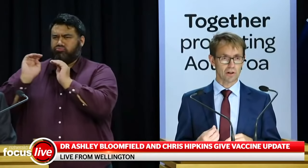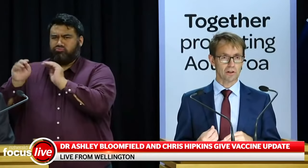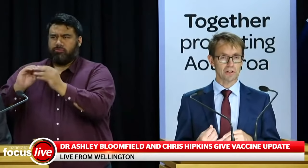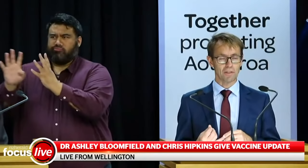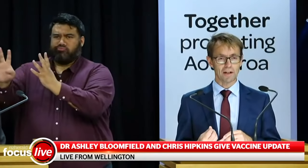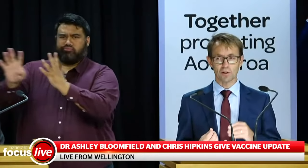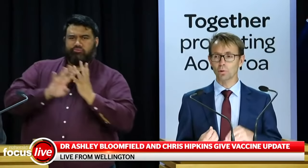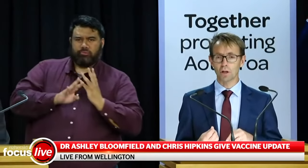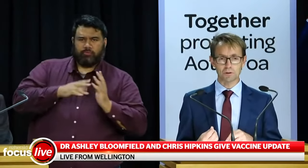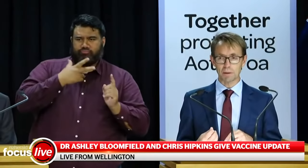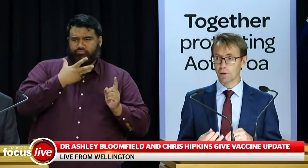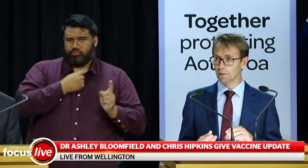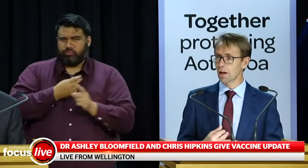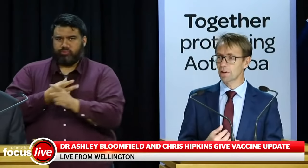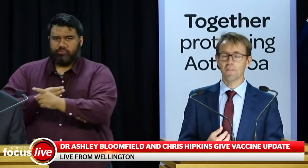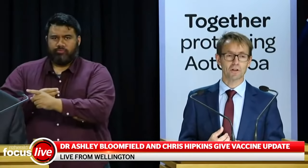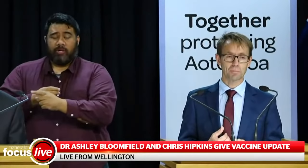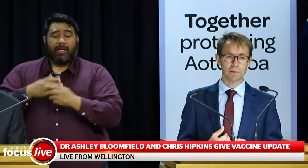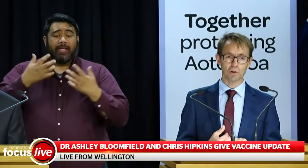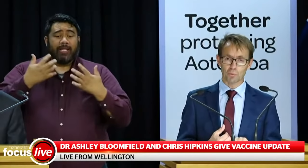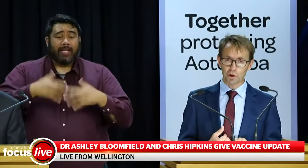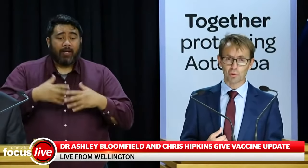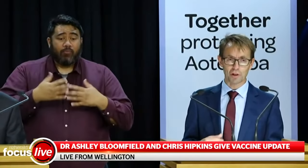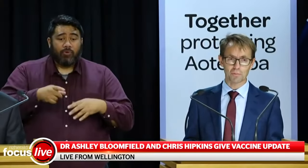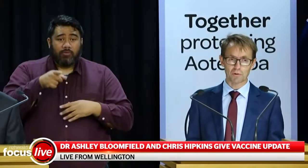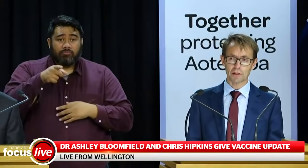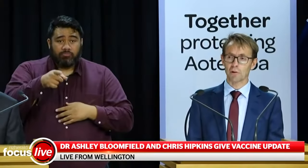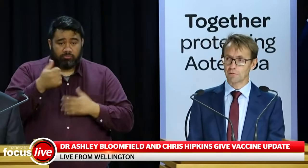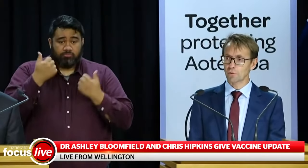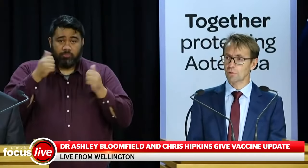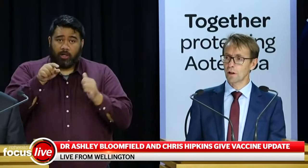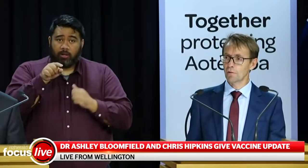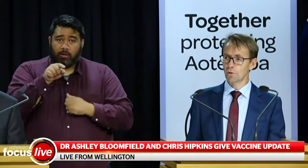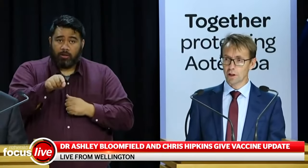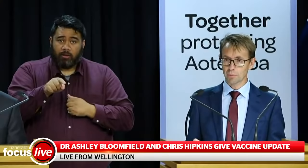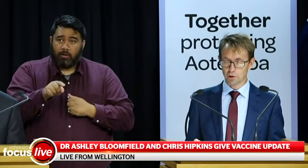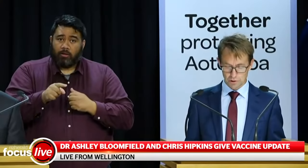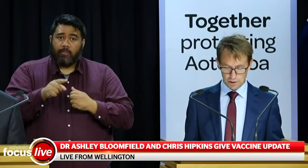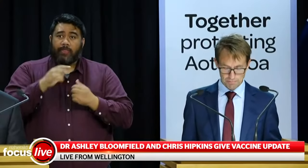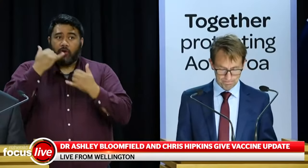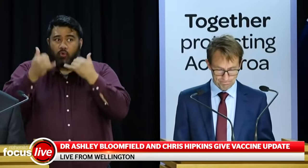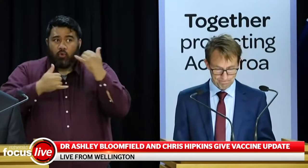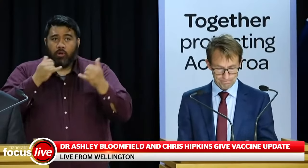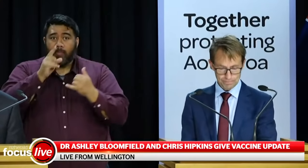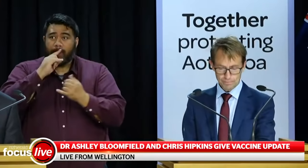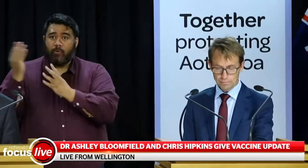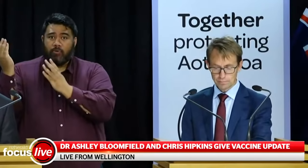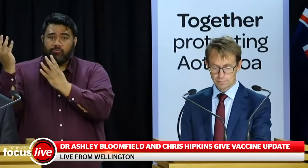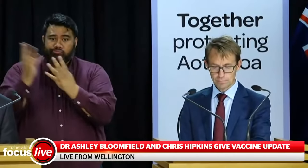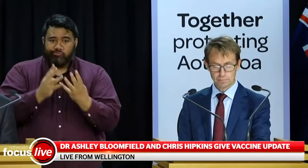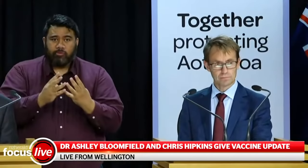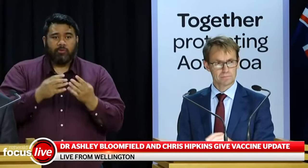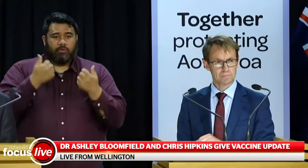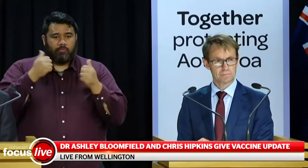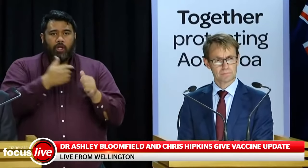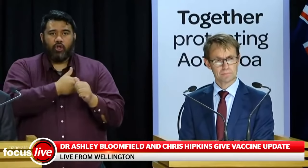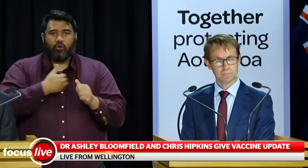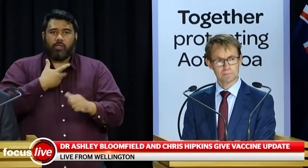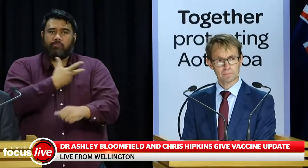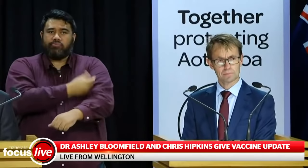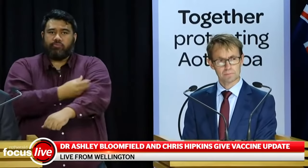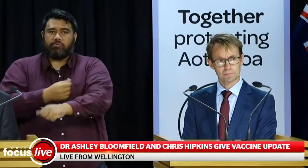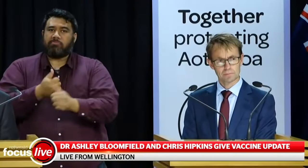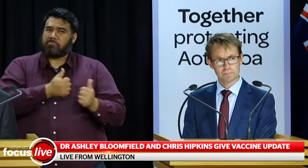is that not only did they call those people in, but those people who were called in were very grateful for that opportunity. Can I make the point that